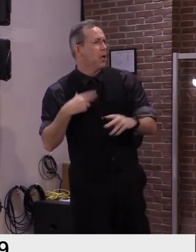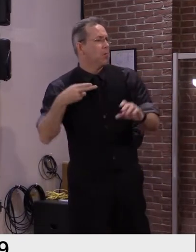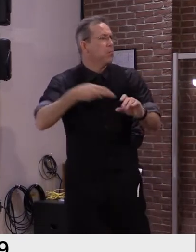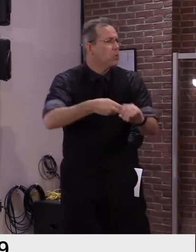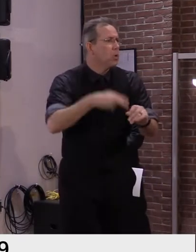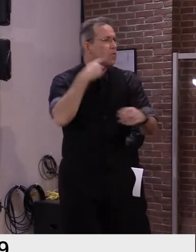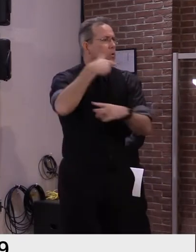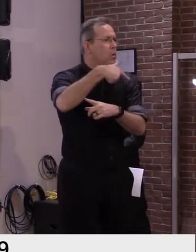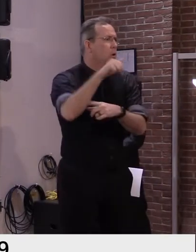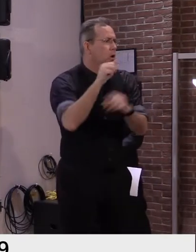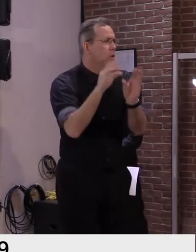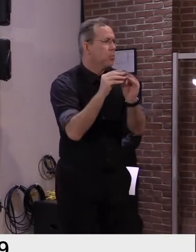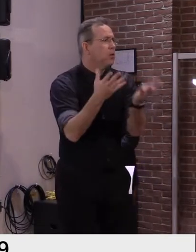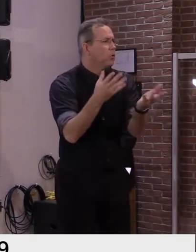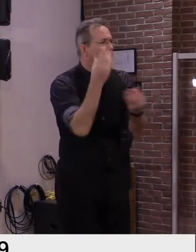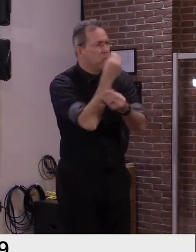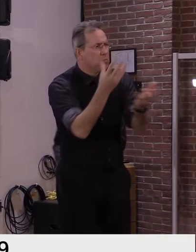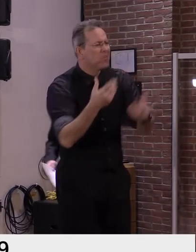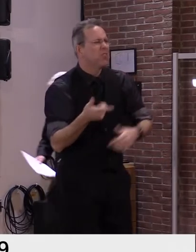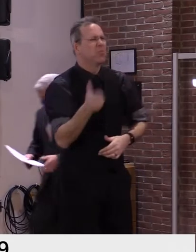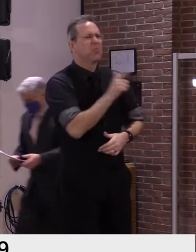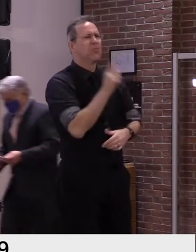over further details.